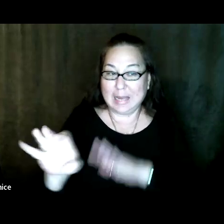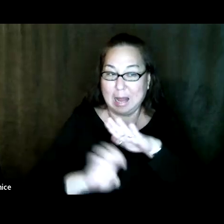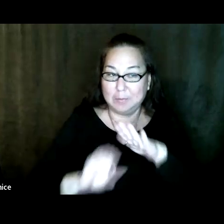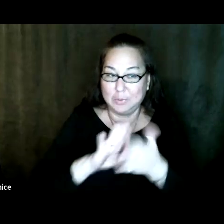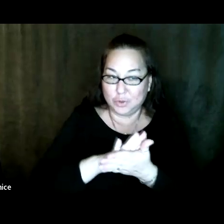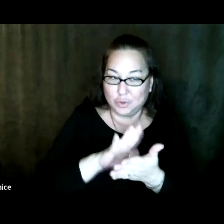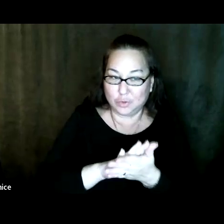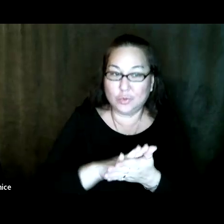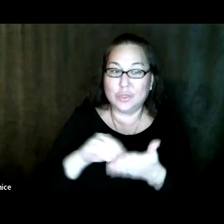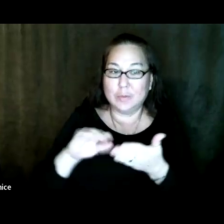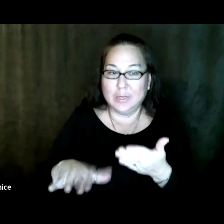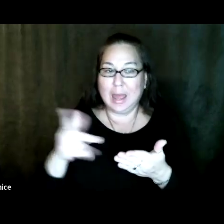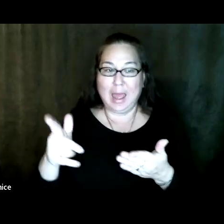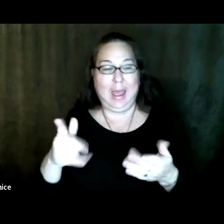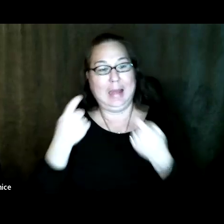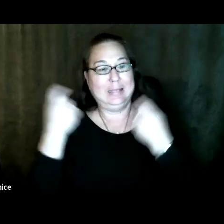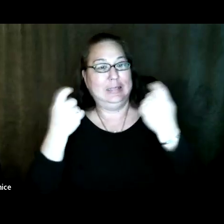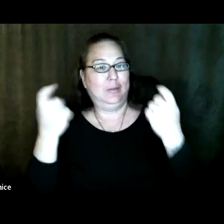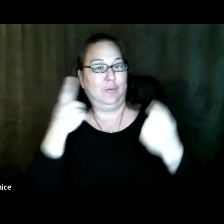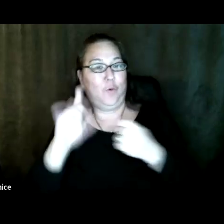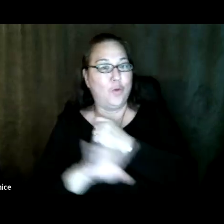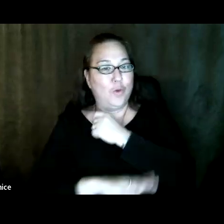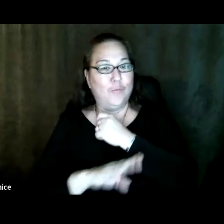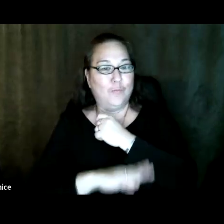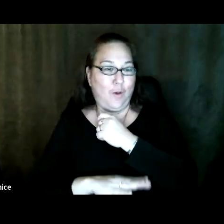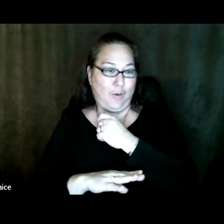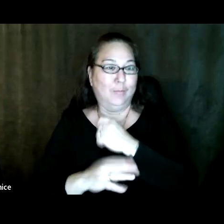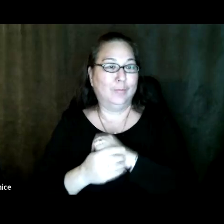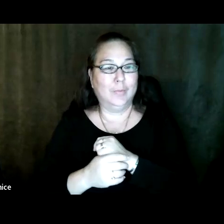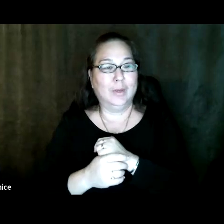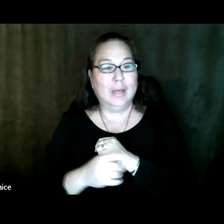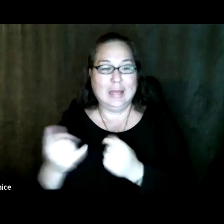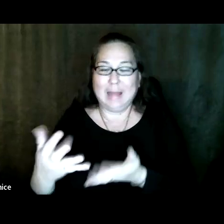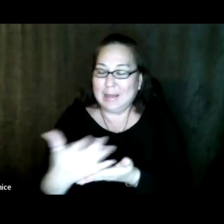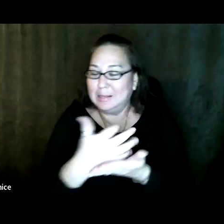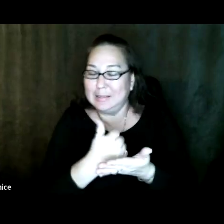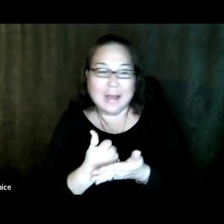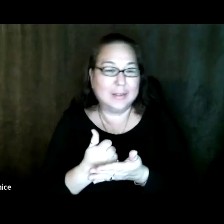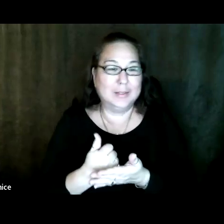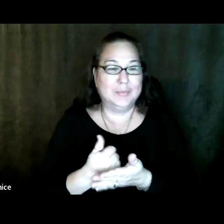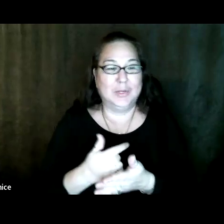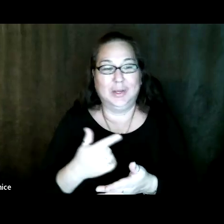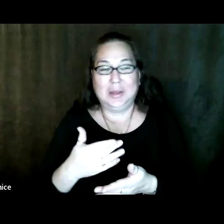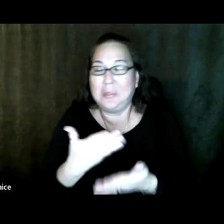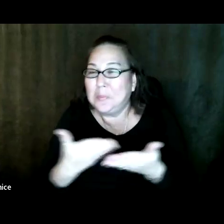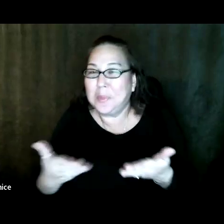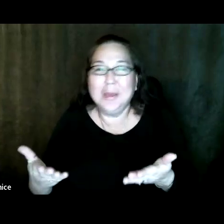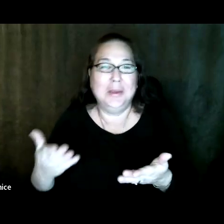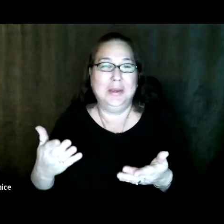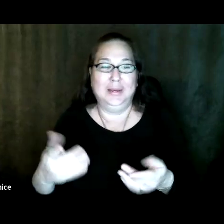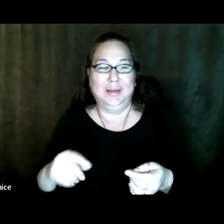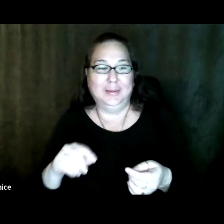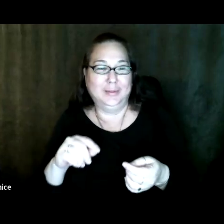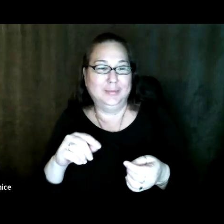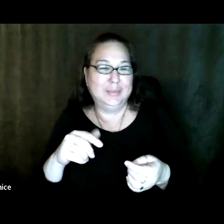their schools. Superheroes, witches, skeletons collected goodies in their creative costumes at the Kenny School